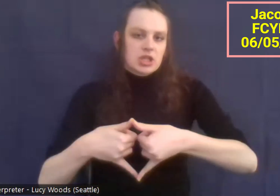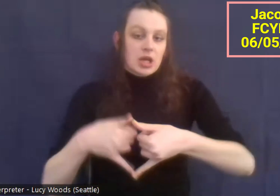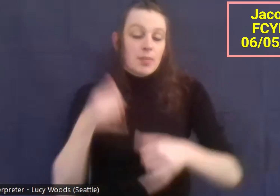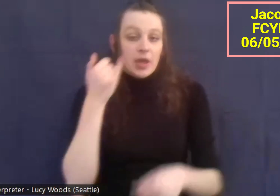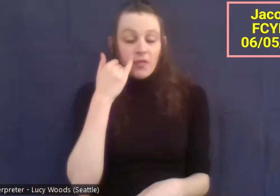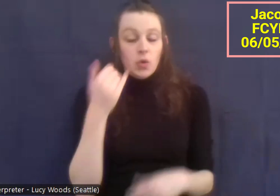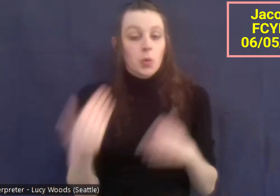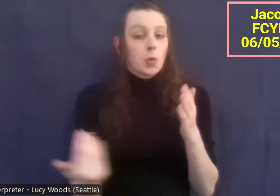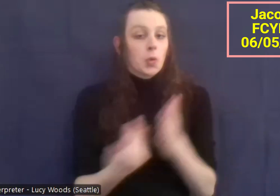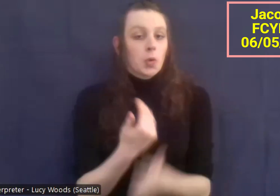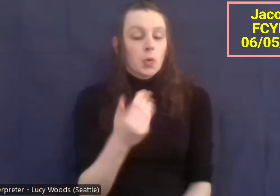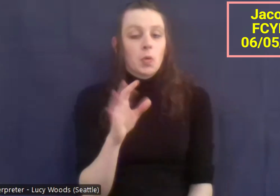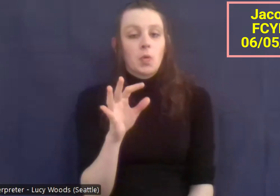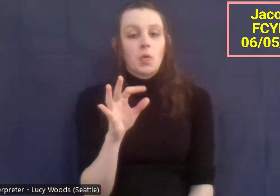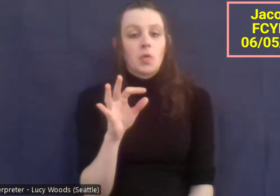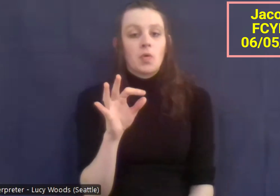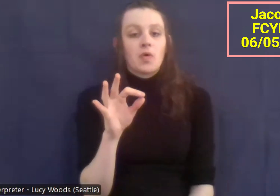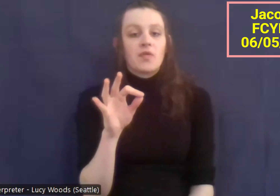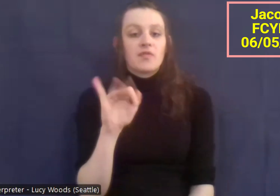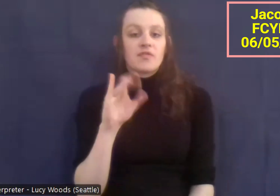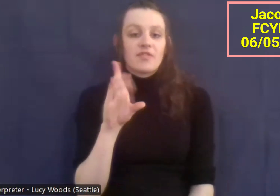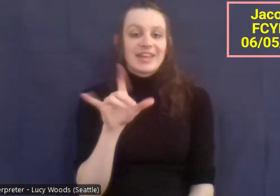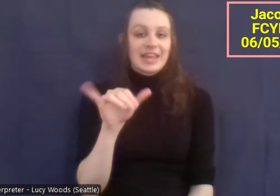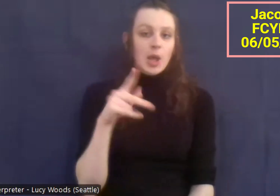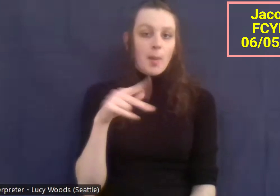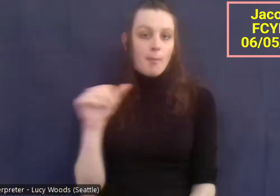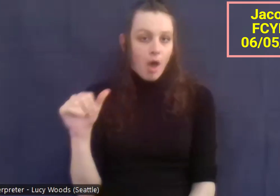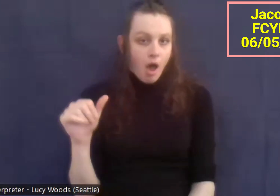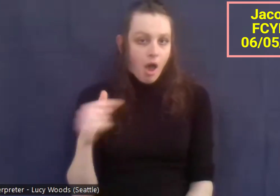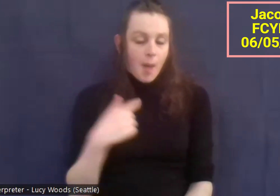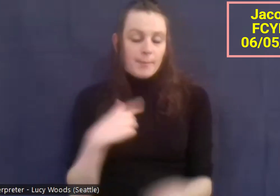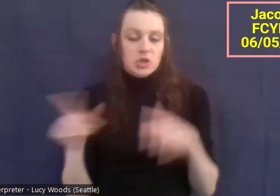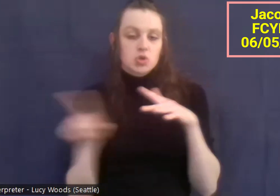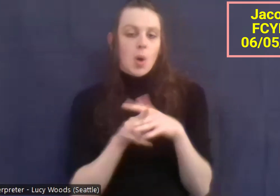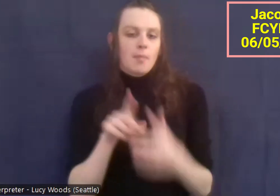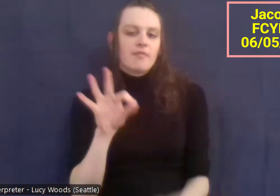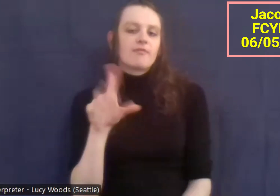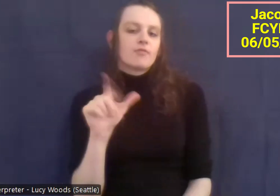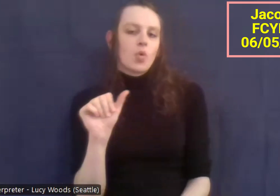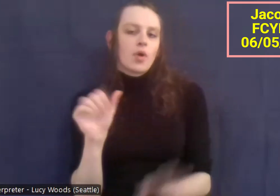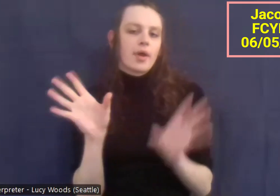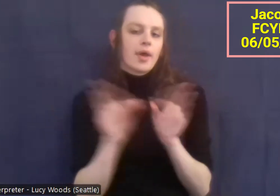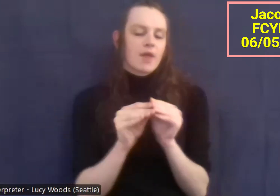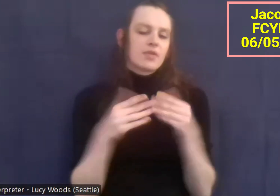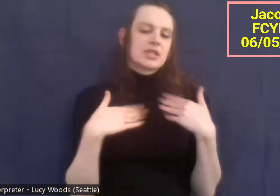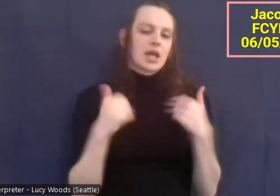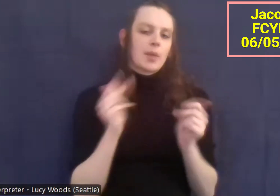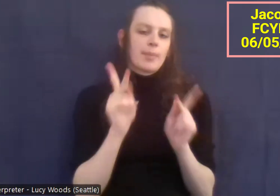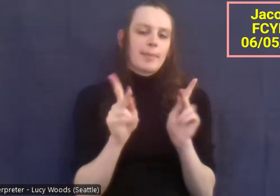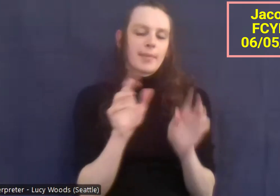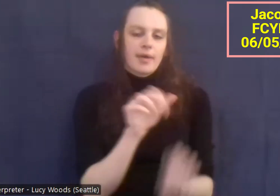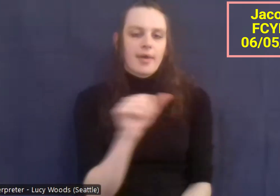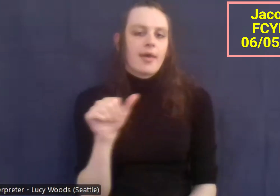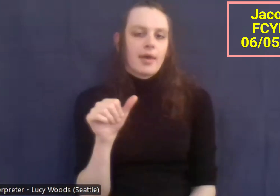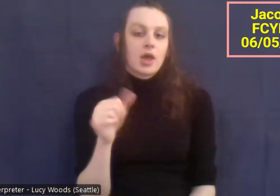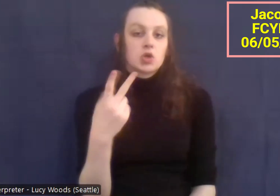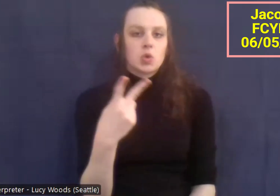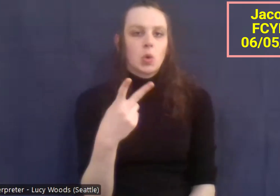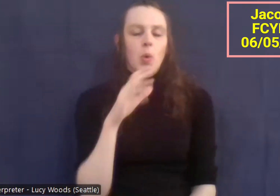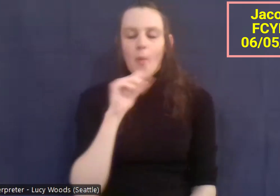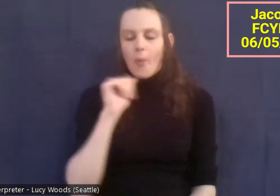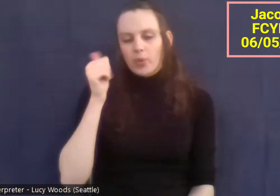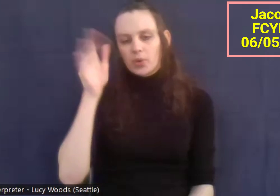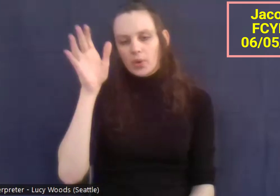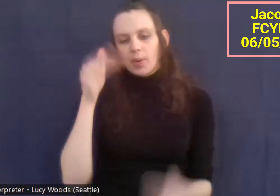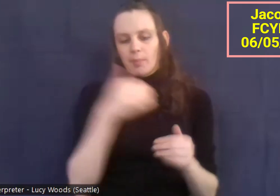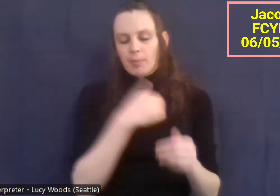Florida Conference of Young People's AA. I showed up to FCYPAA, and two of the elder members asked me if I wanted to